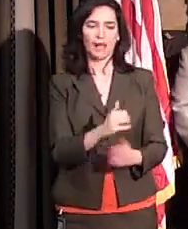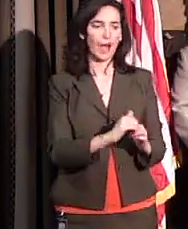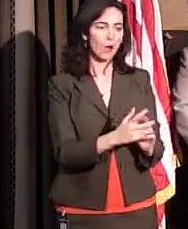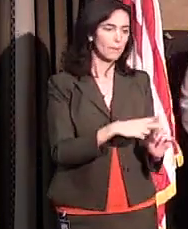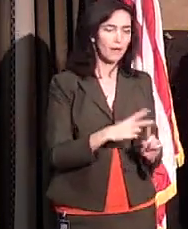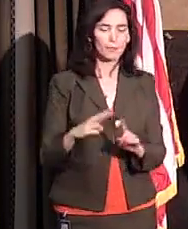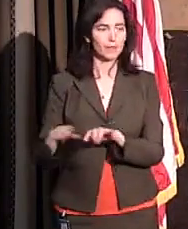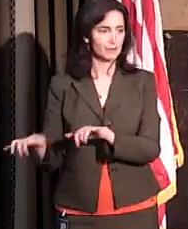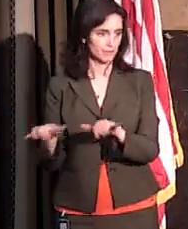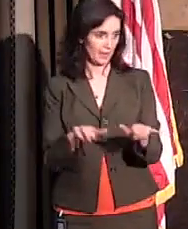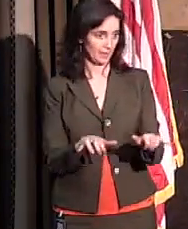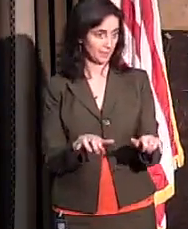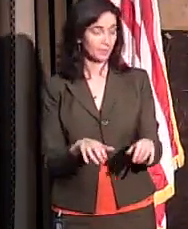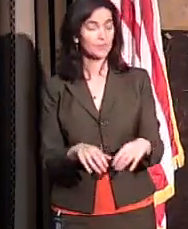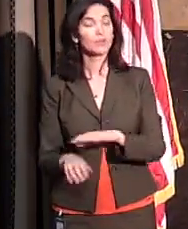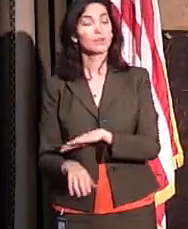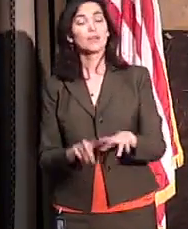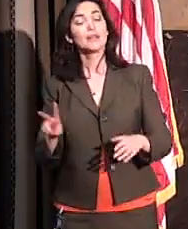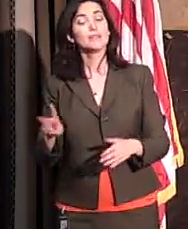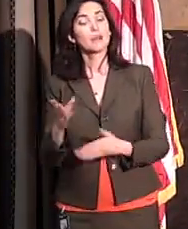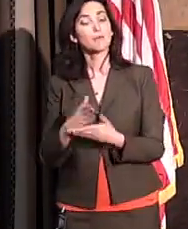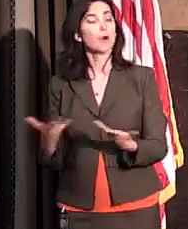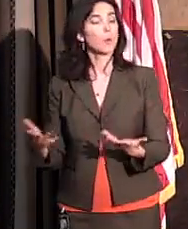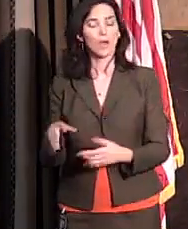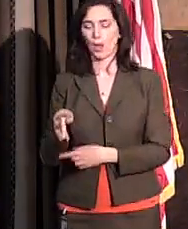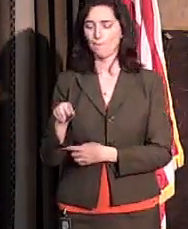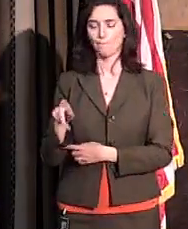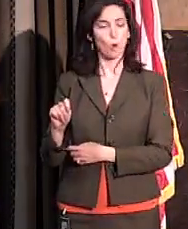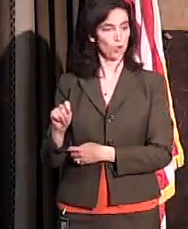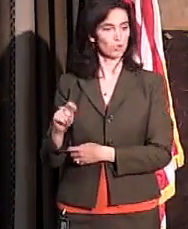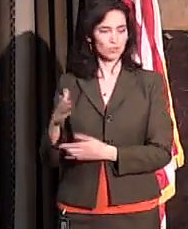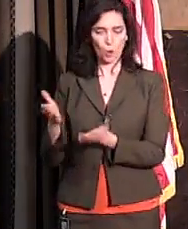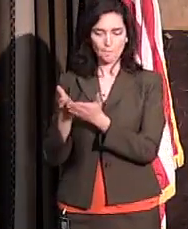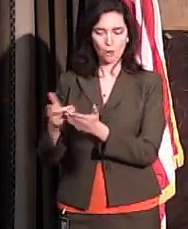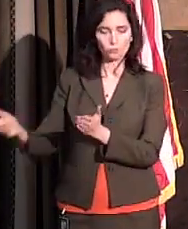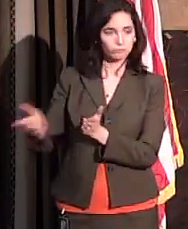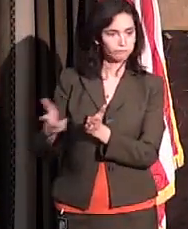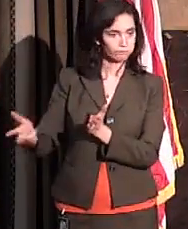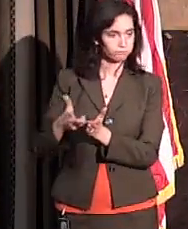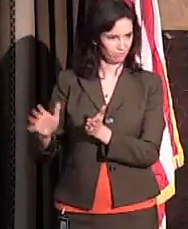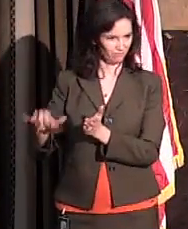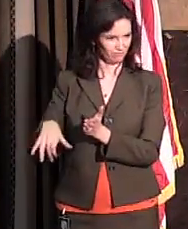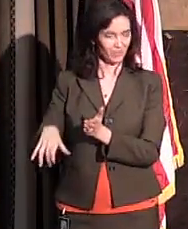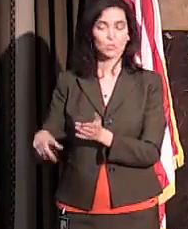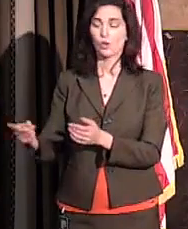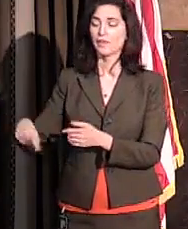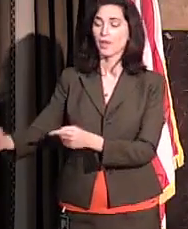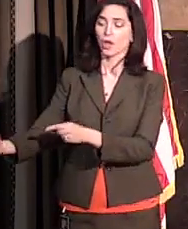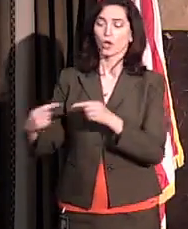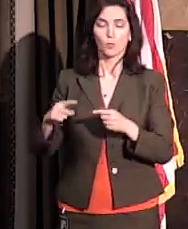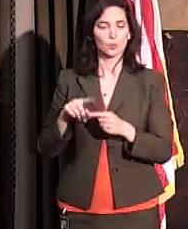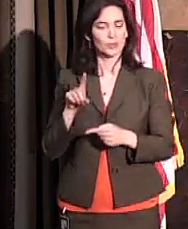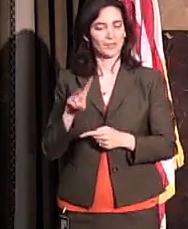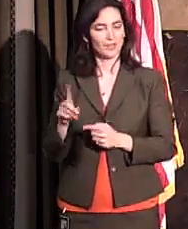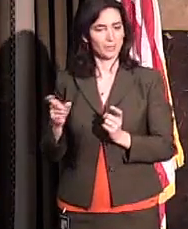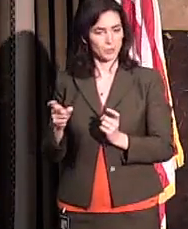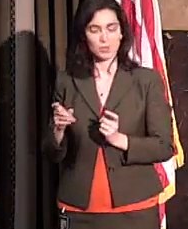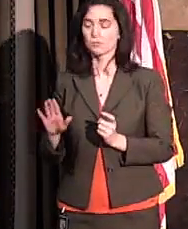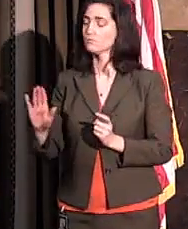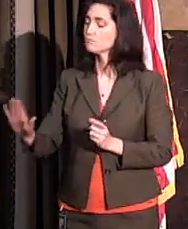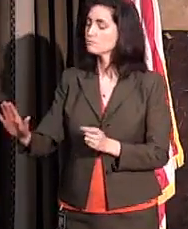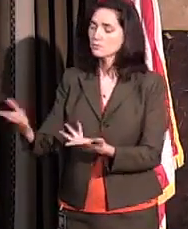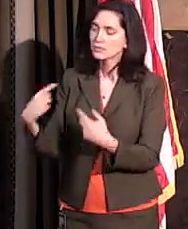will operate in the same fashion will be the ports. So they come to the Division of Administration and bring their information related